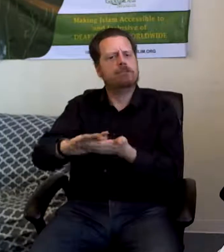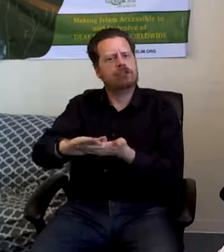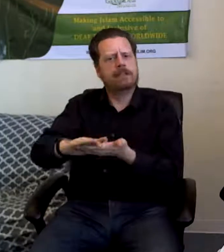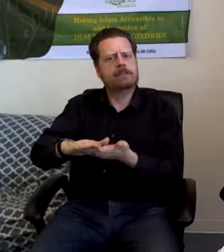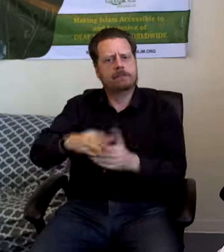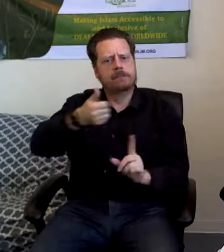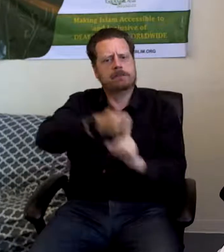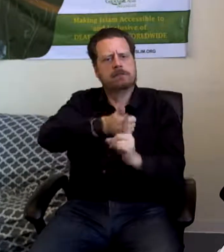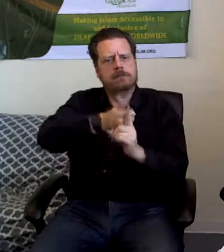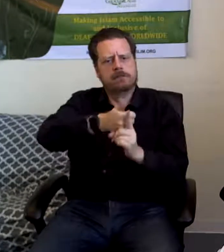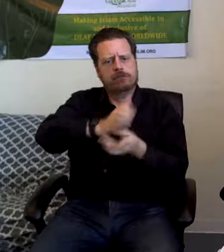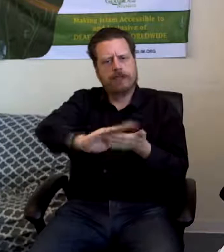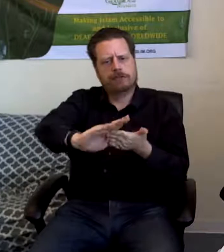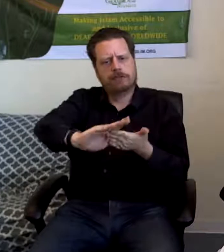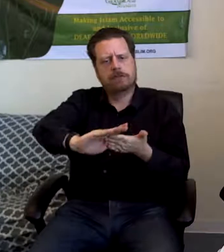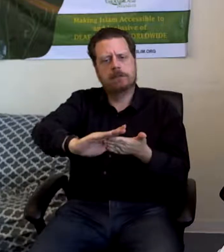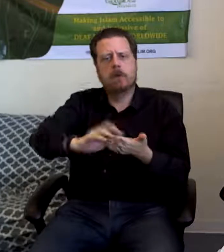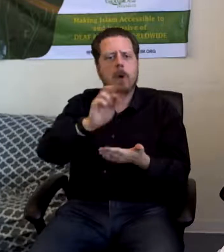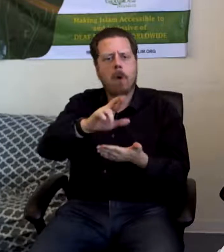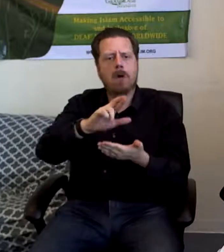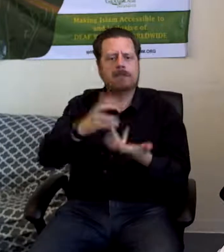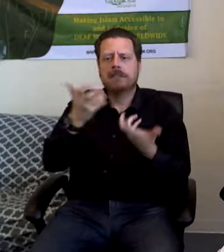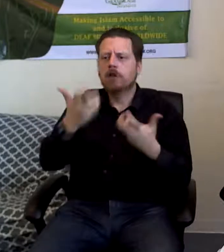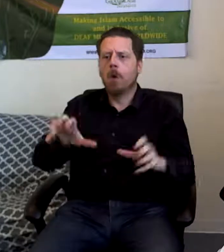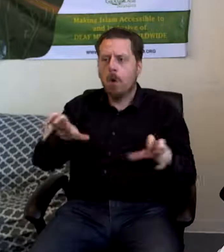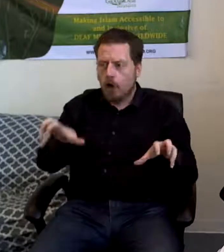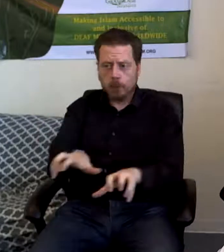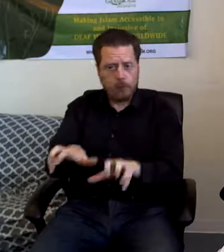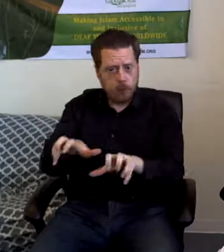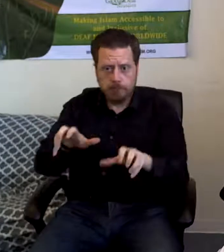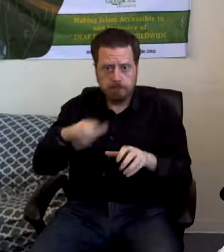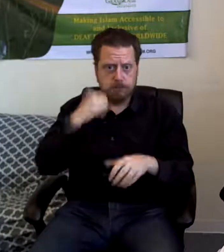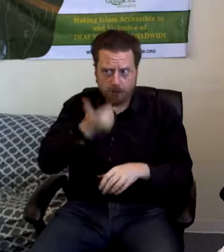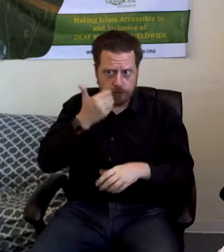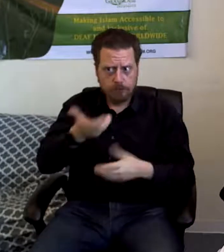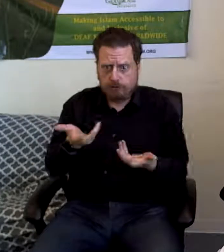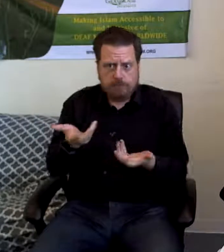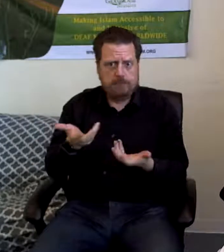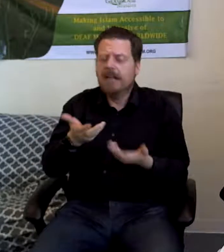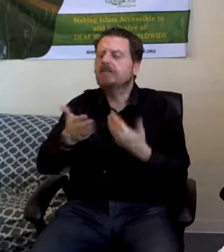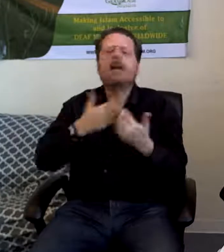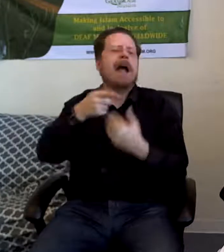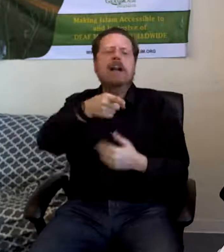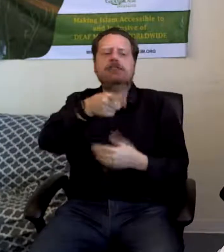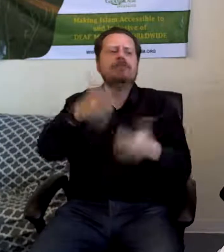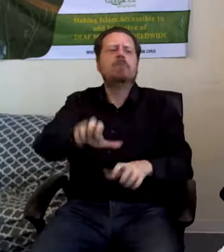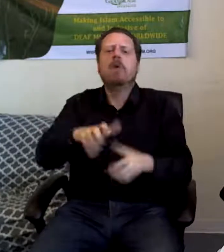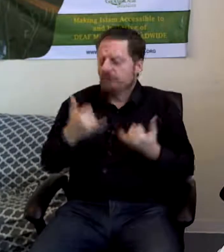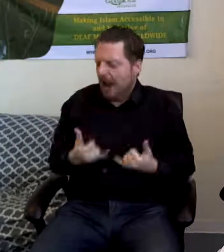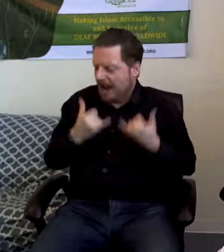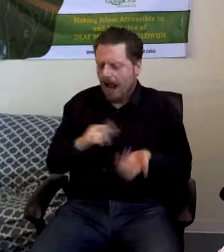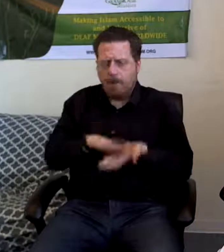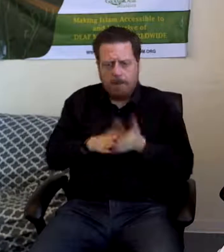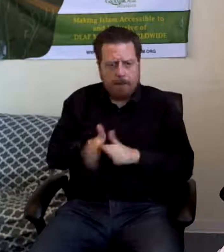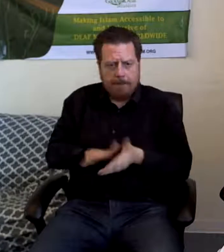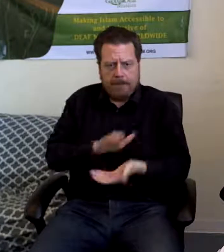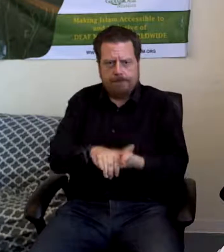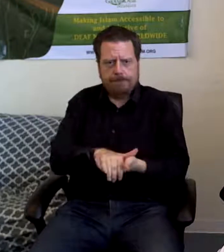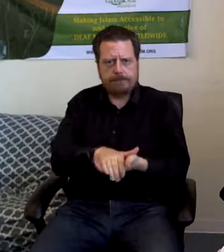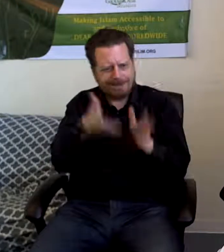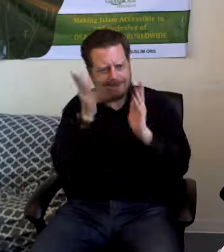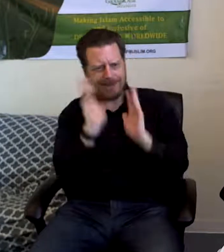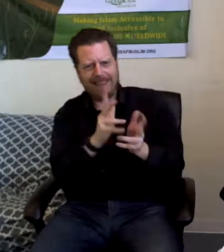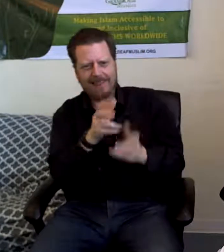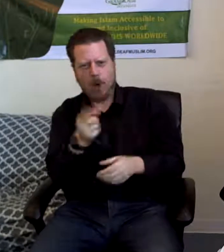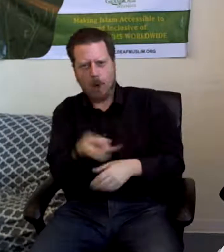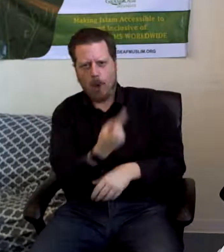least if they don't want to commit to prostitution. Even if she doesn't want to get married right now, leave her alone.